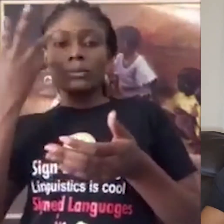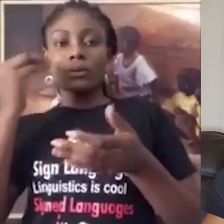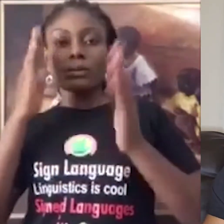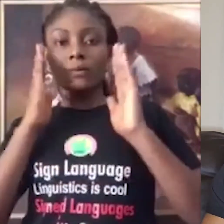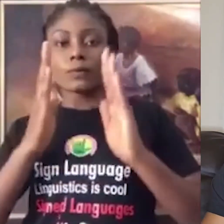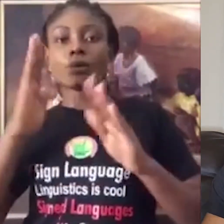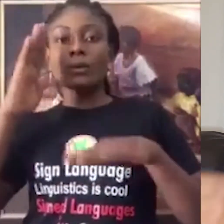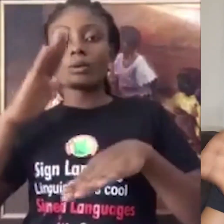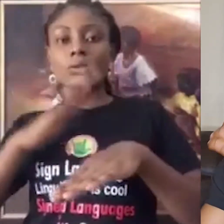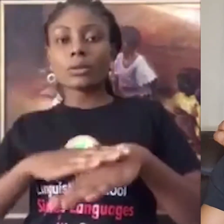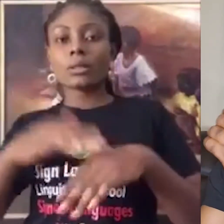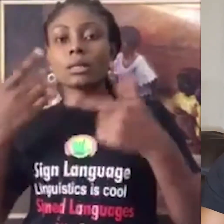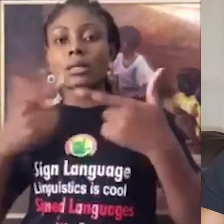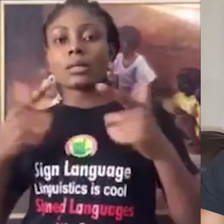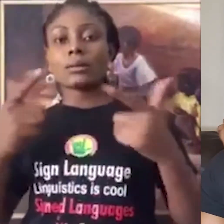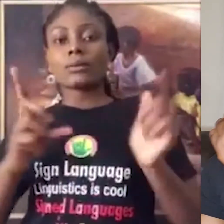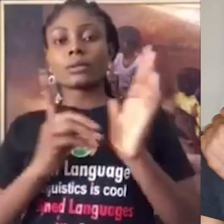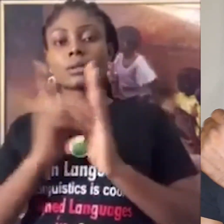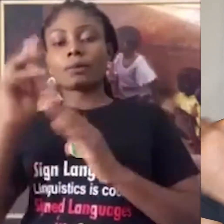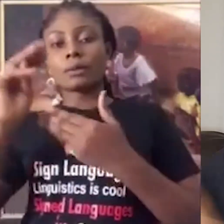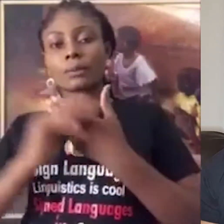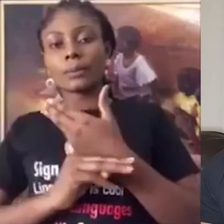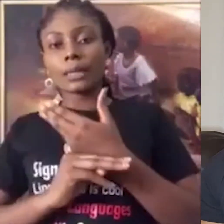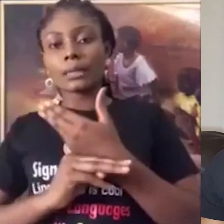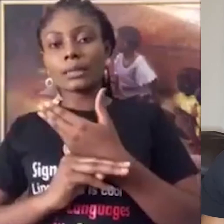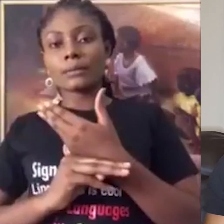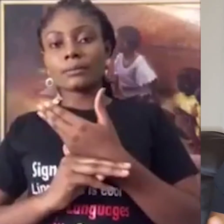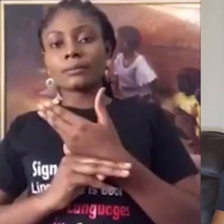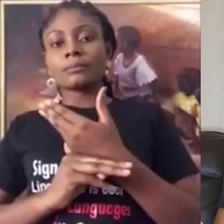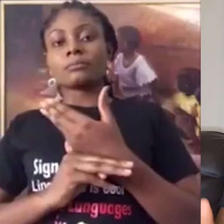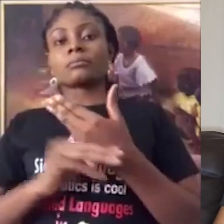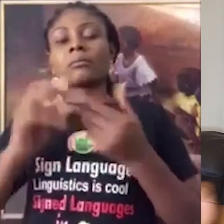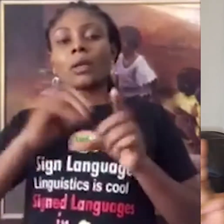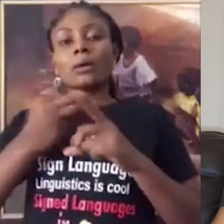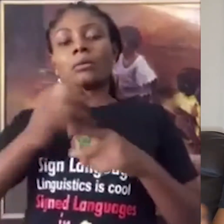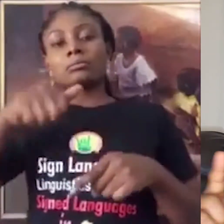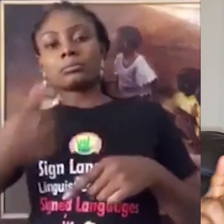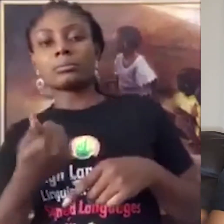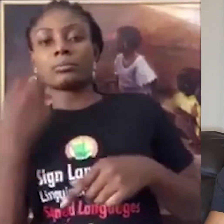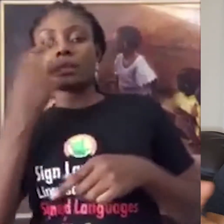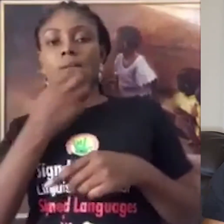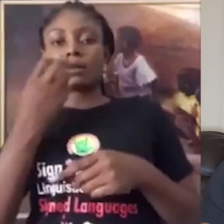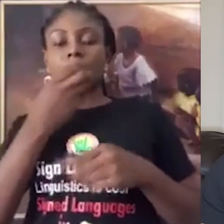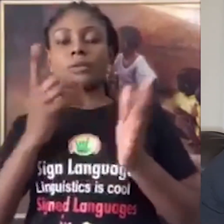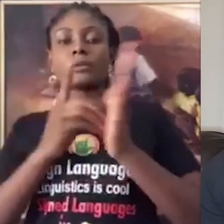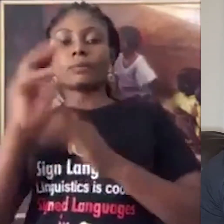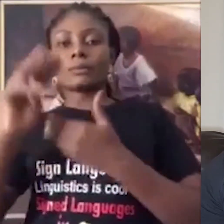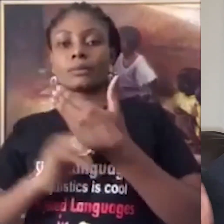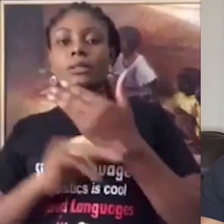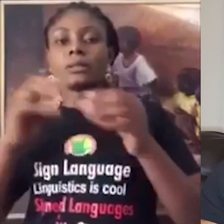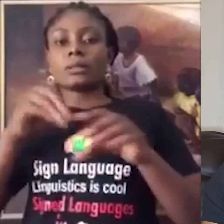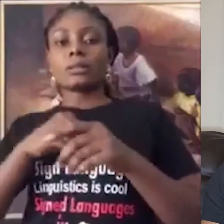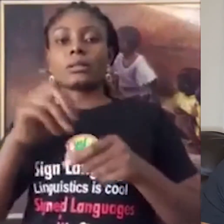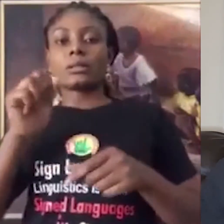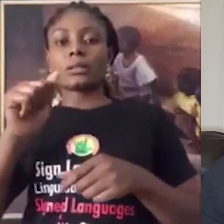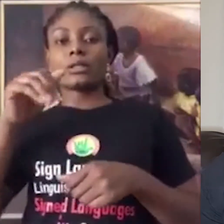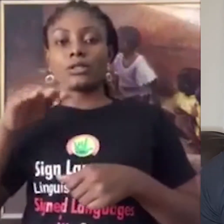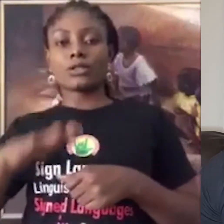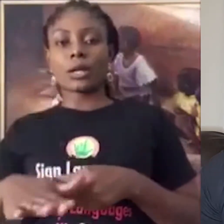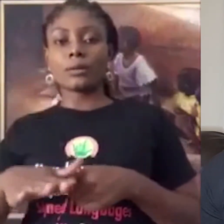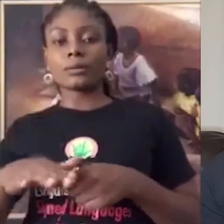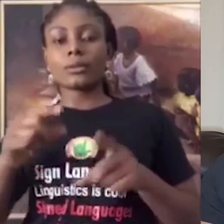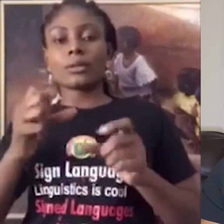was focused on the language development vis-a-vis speech development in a child with